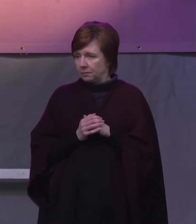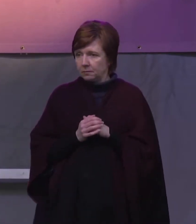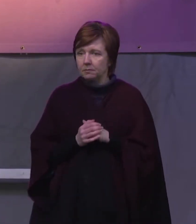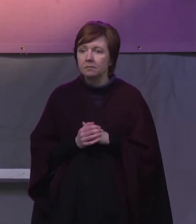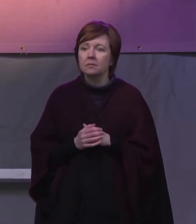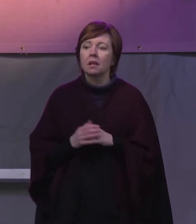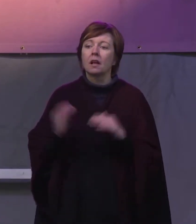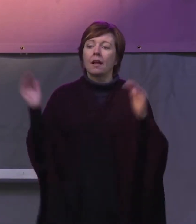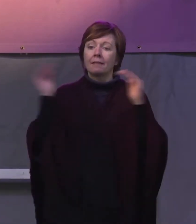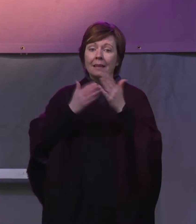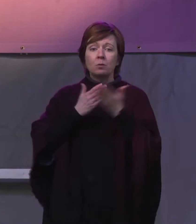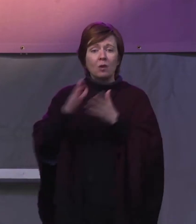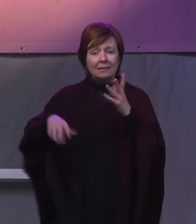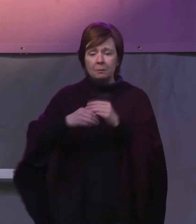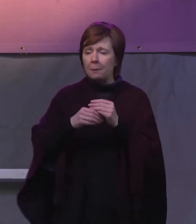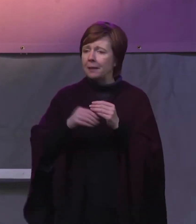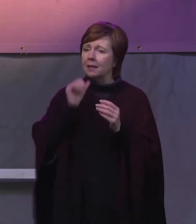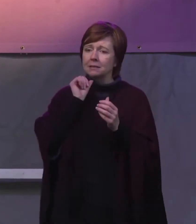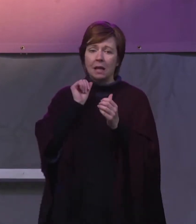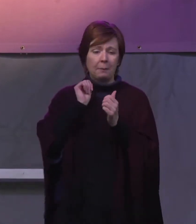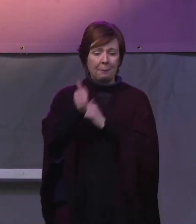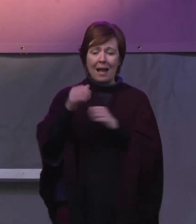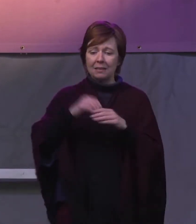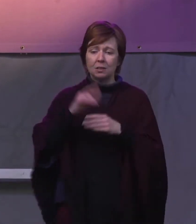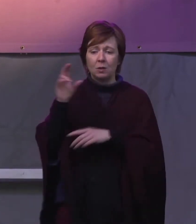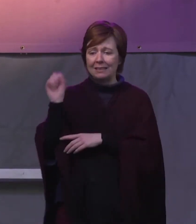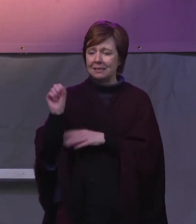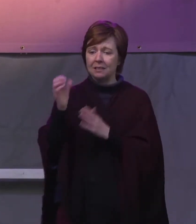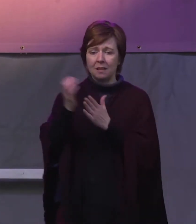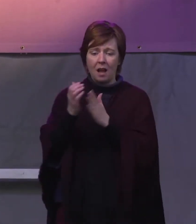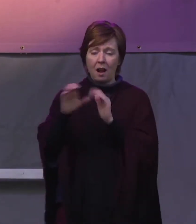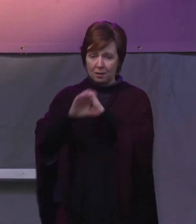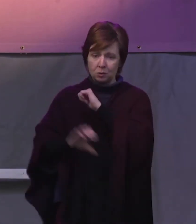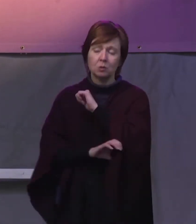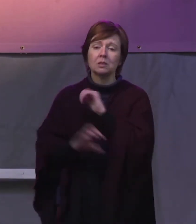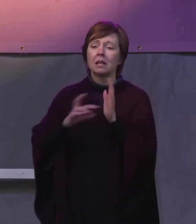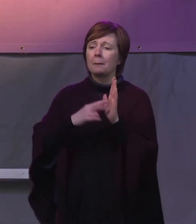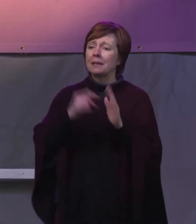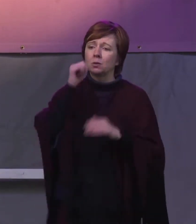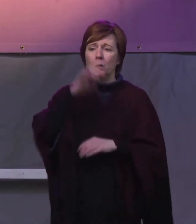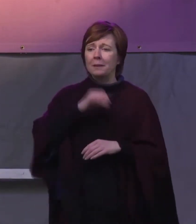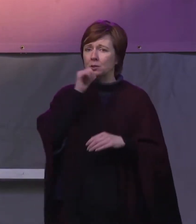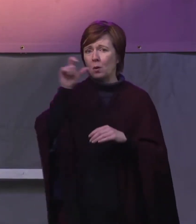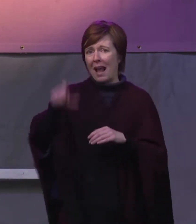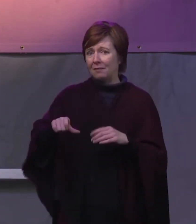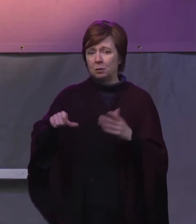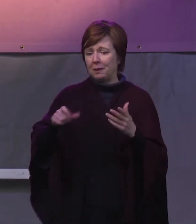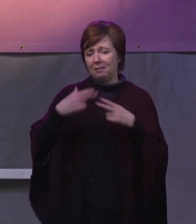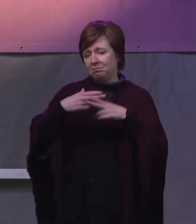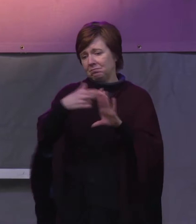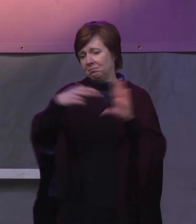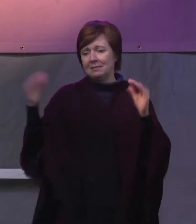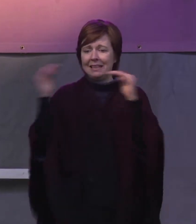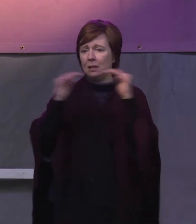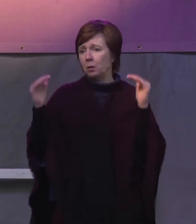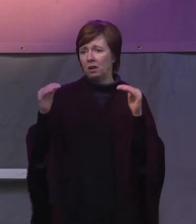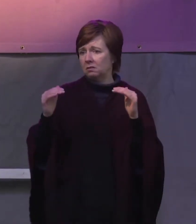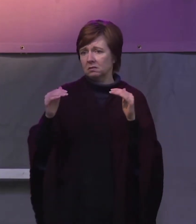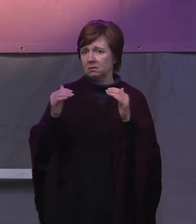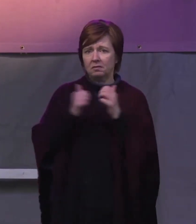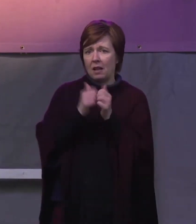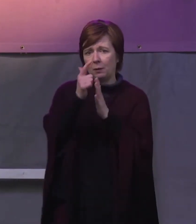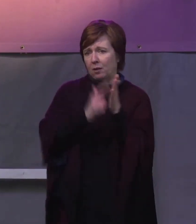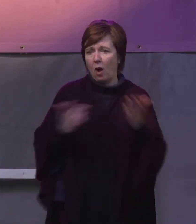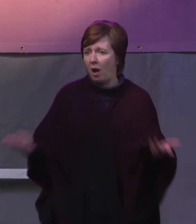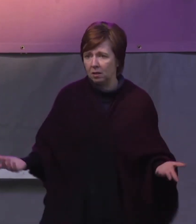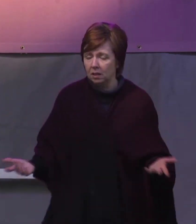The Equal Rights Amendment has not been passed in the United States Constitution, which means that women don't have to be considered equal under the law.